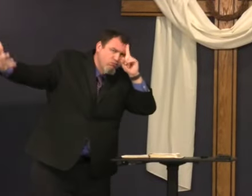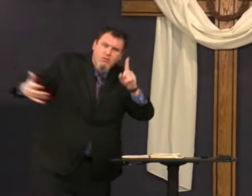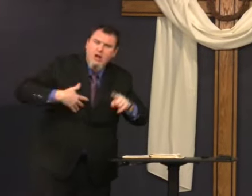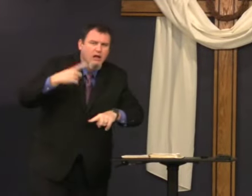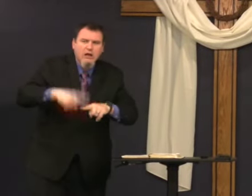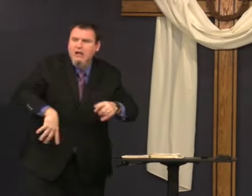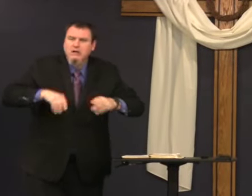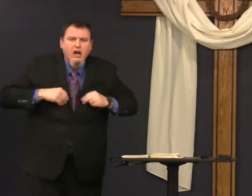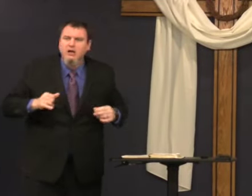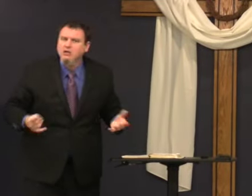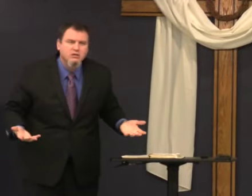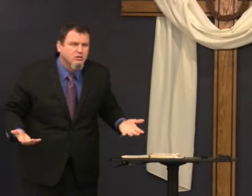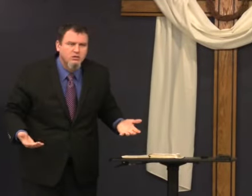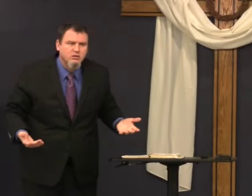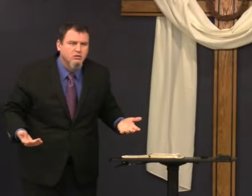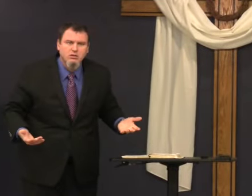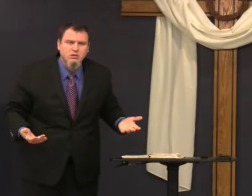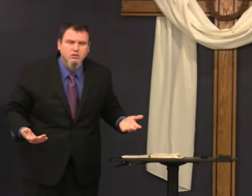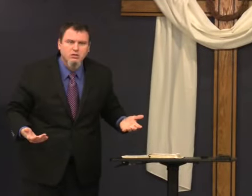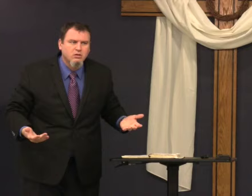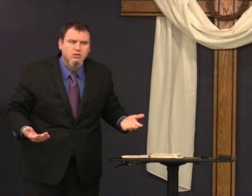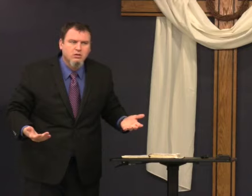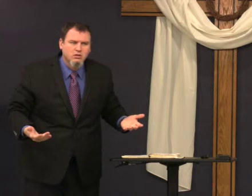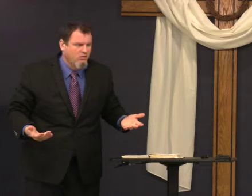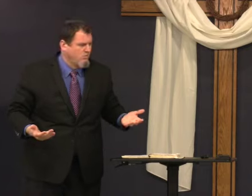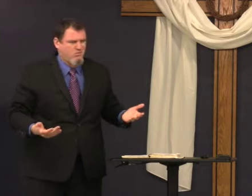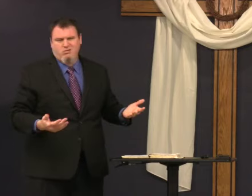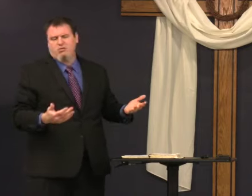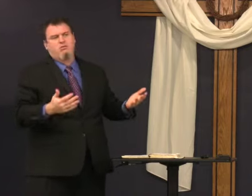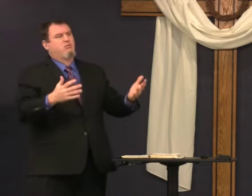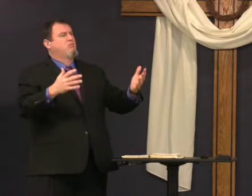People's minds were blown. They couldn't accept that.